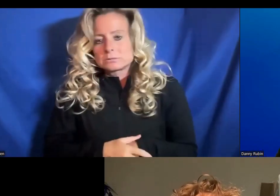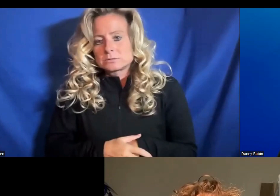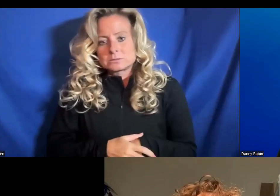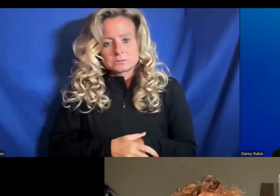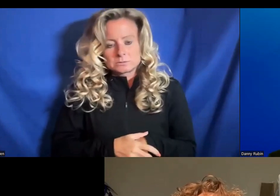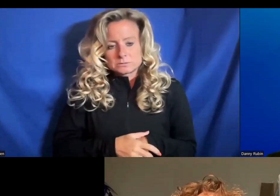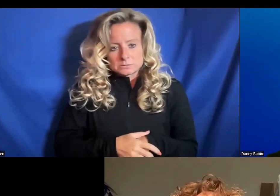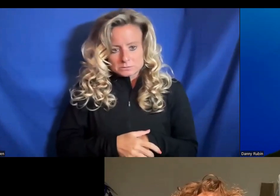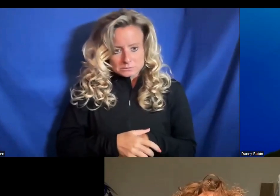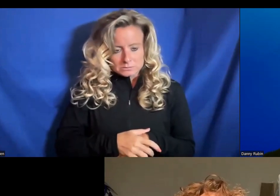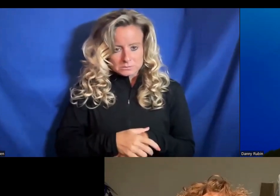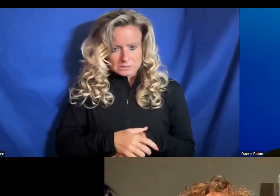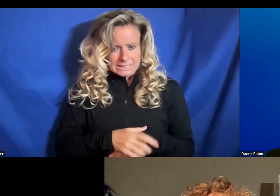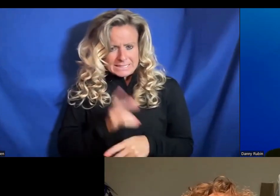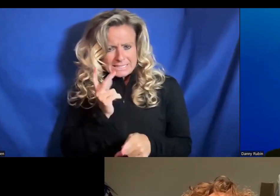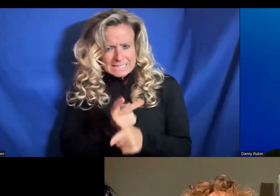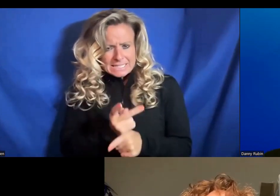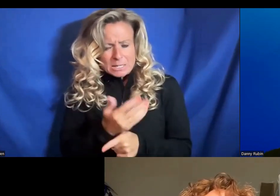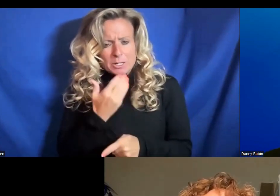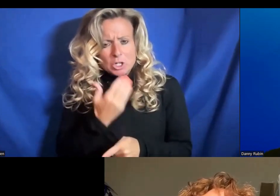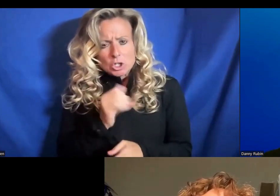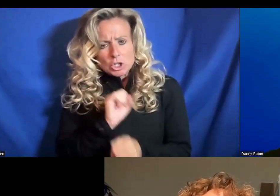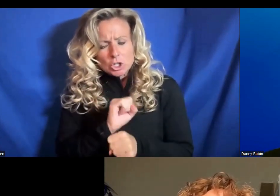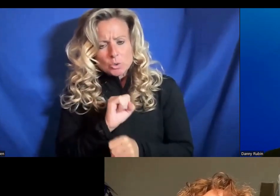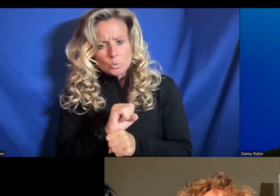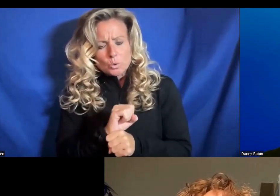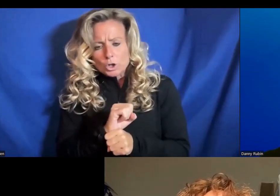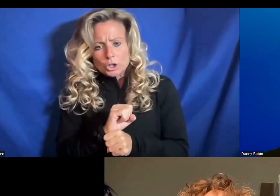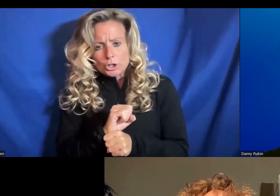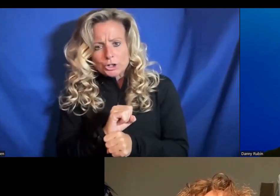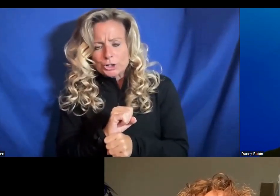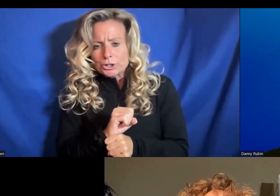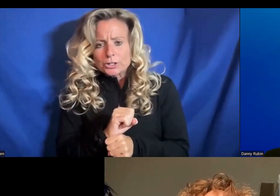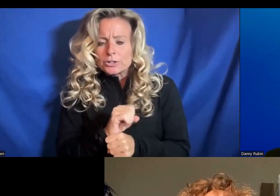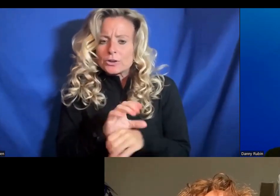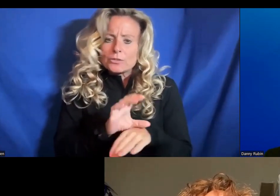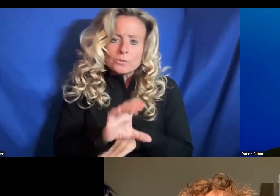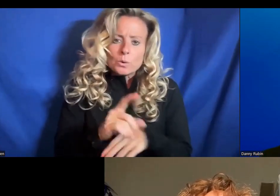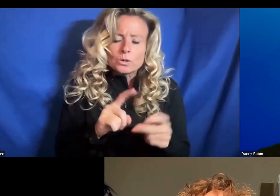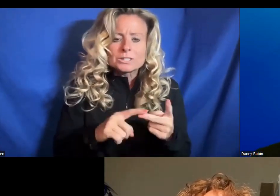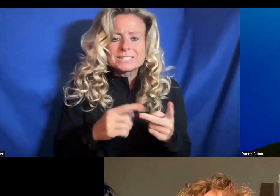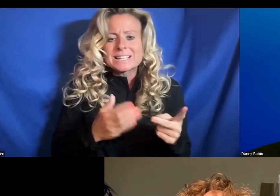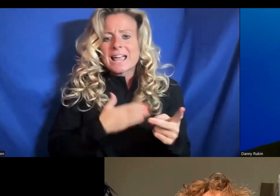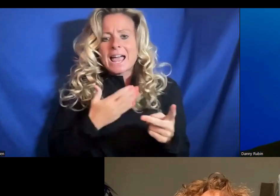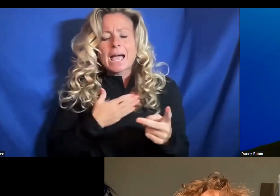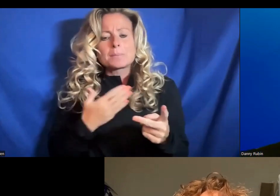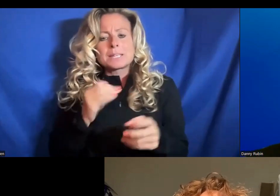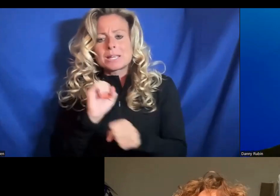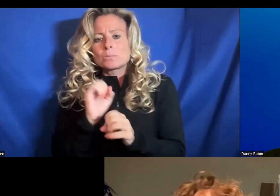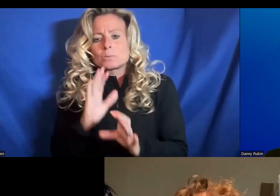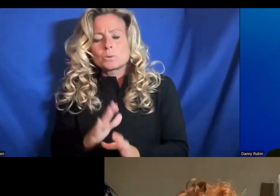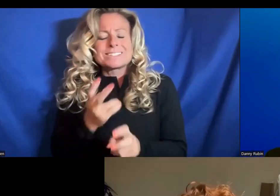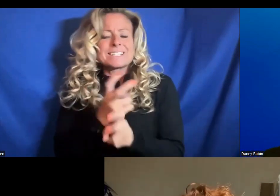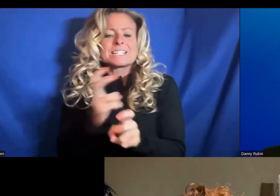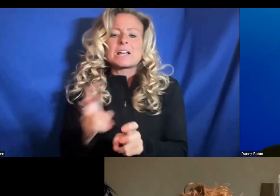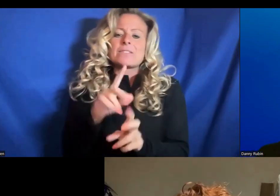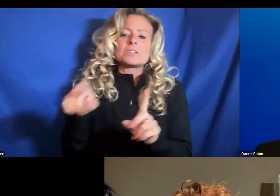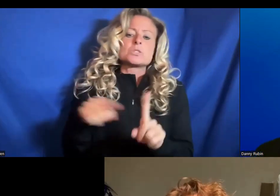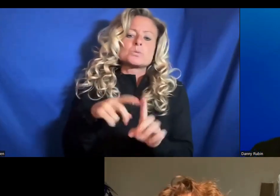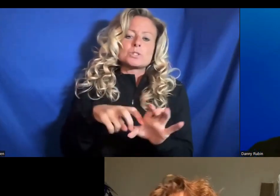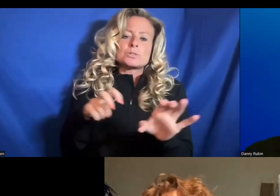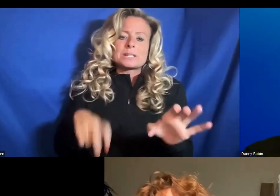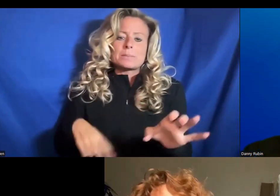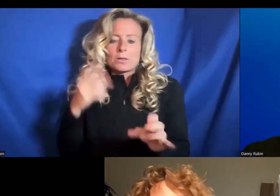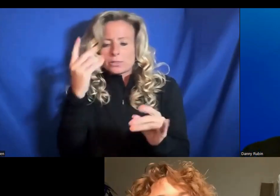it, keeping a good workforce, keeping happy employees? Like, what's the toughest thing if you step back and thought